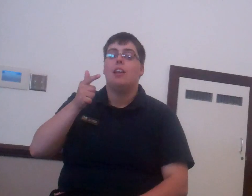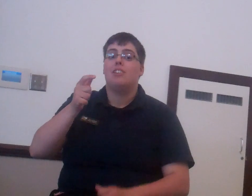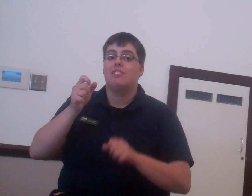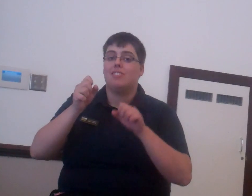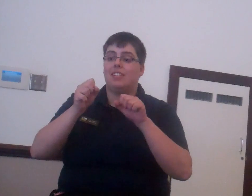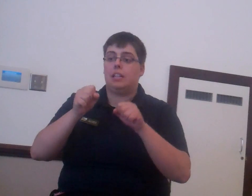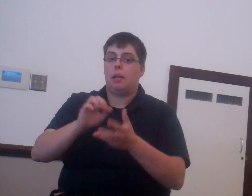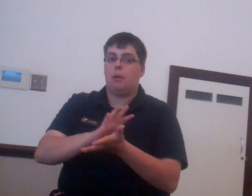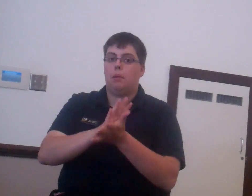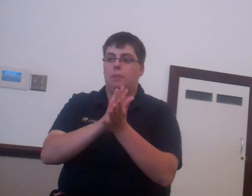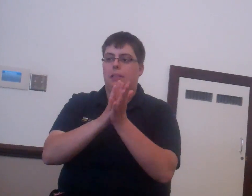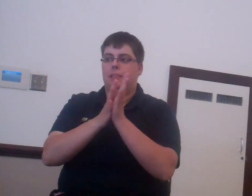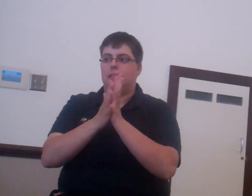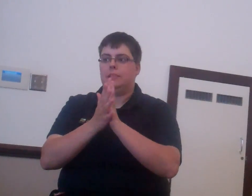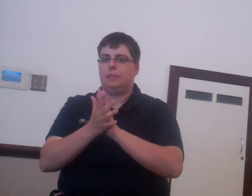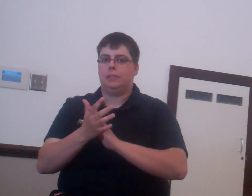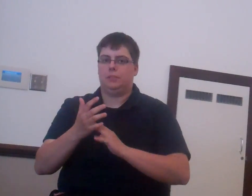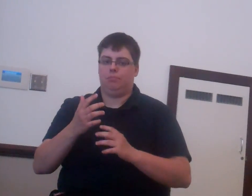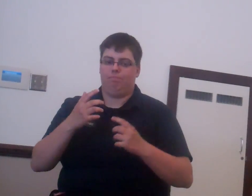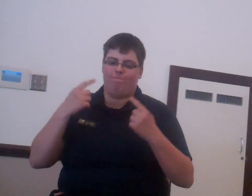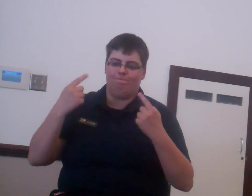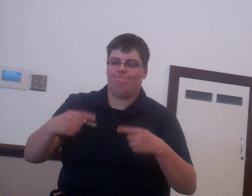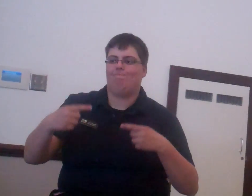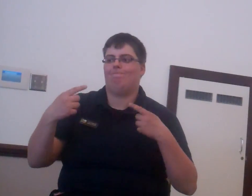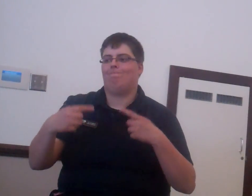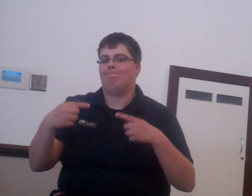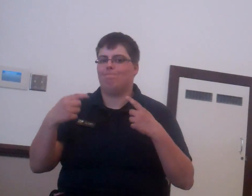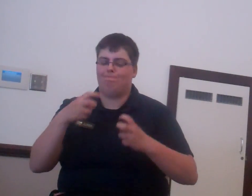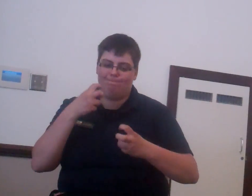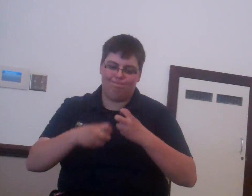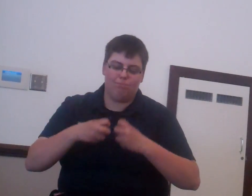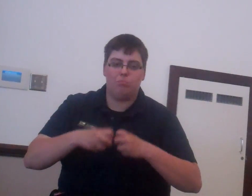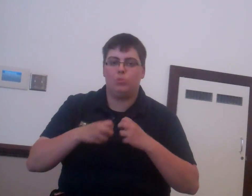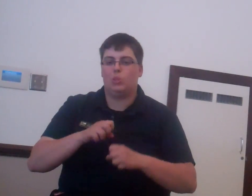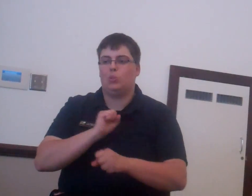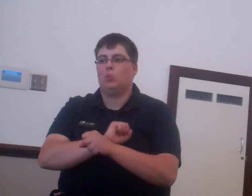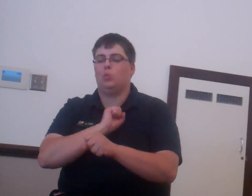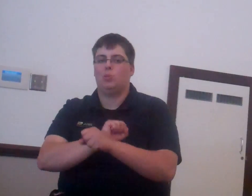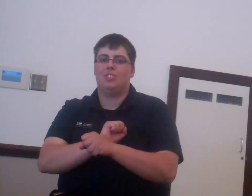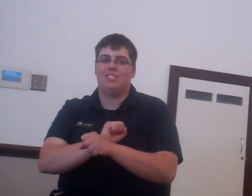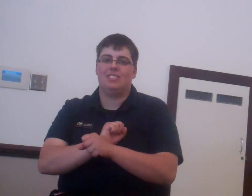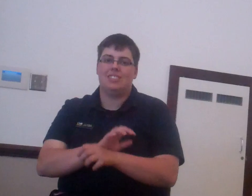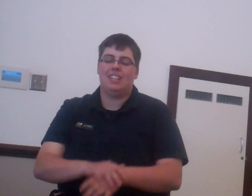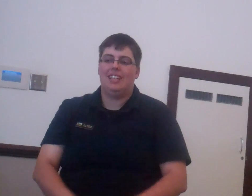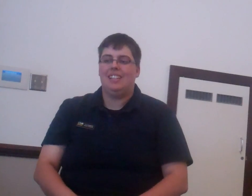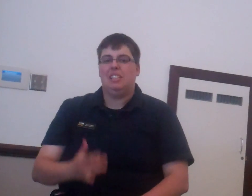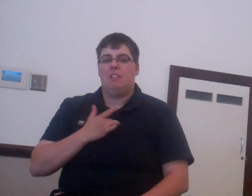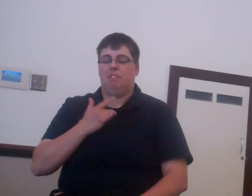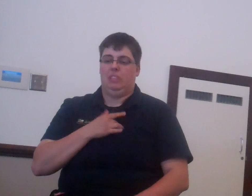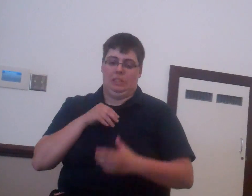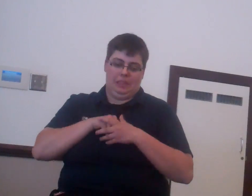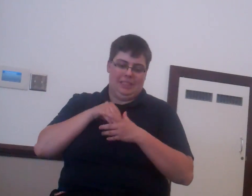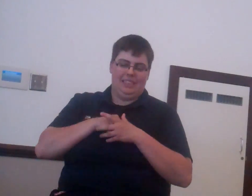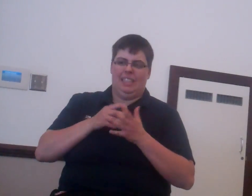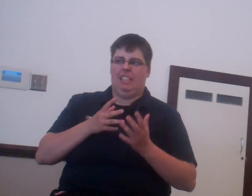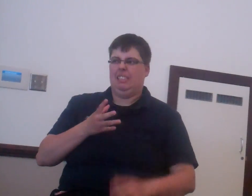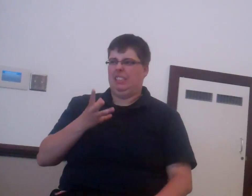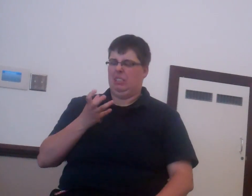south, that can be sort of yucky, right? Like, oh, I don't want to work, or I know we have to work on this committee together today and I don't want to see them, or that sort of